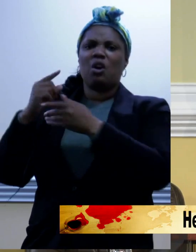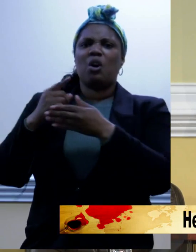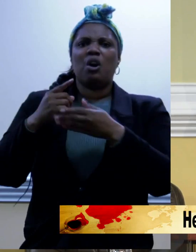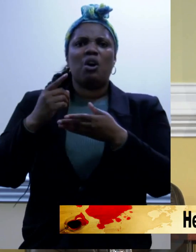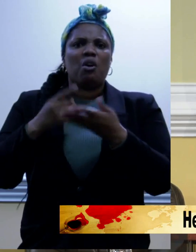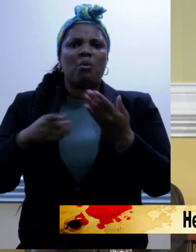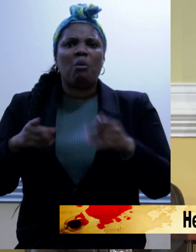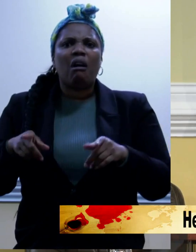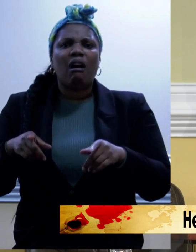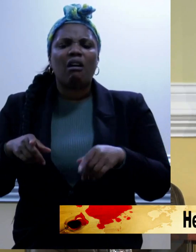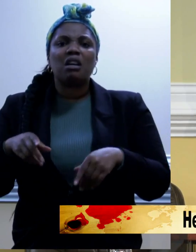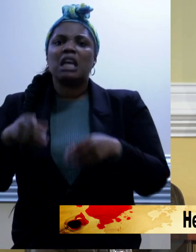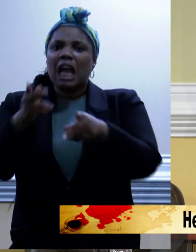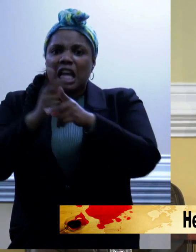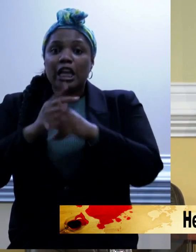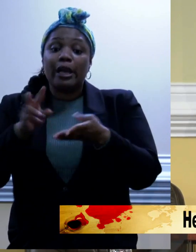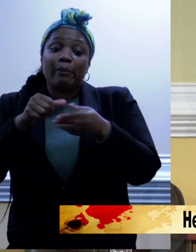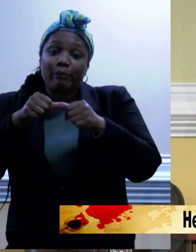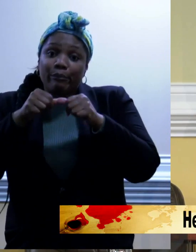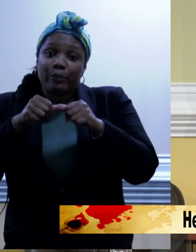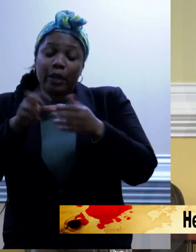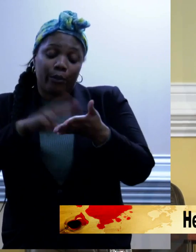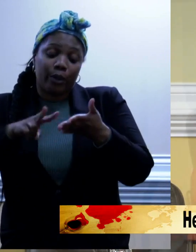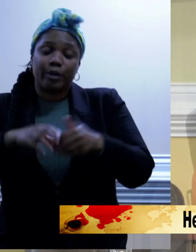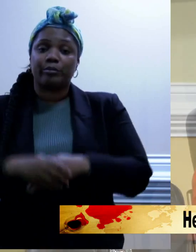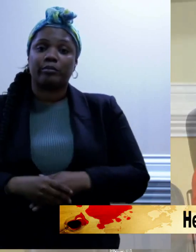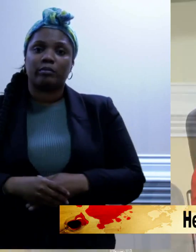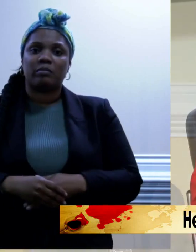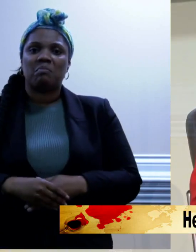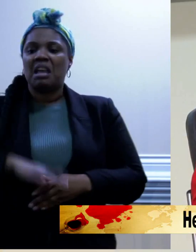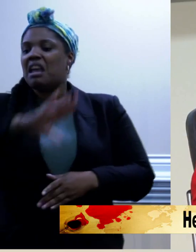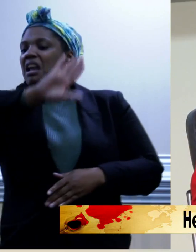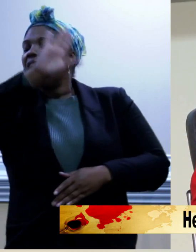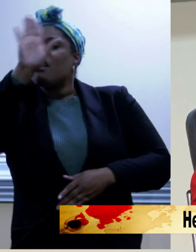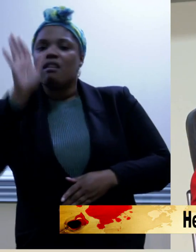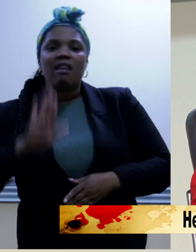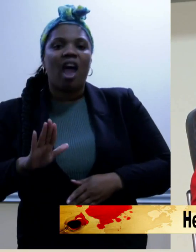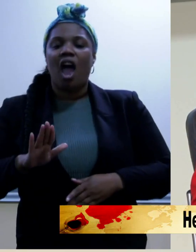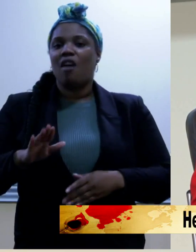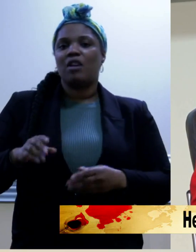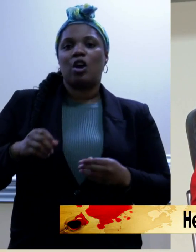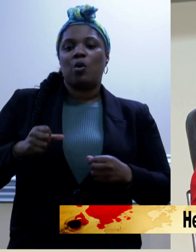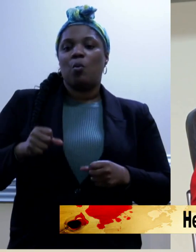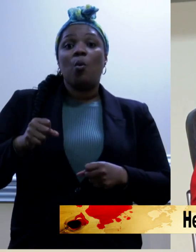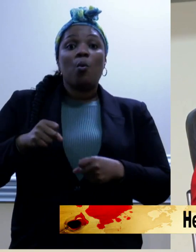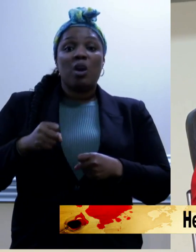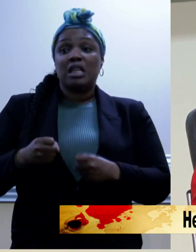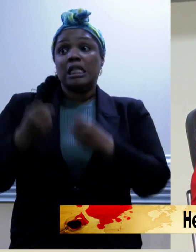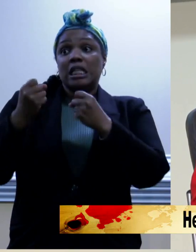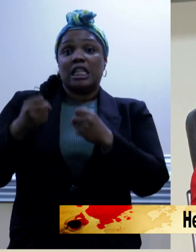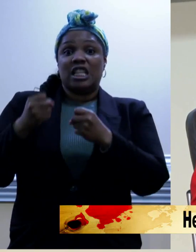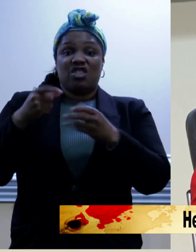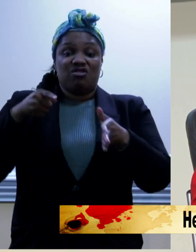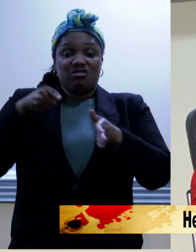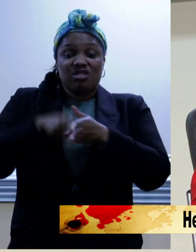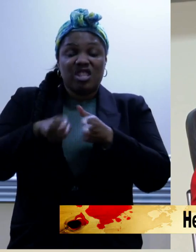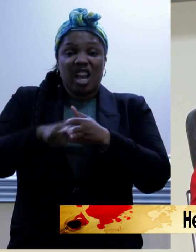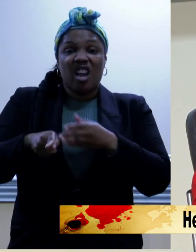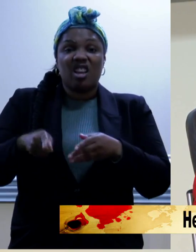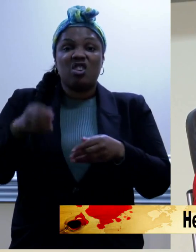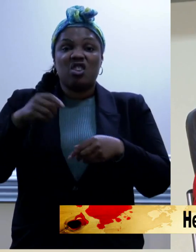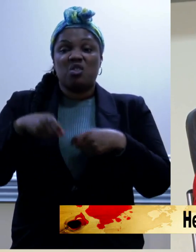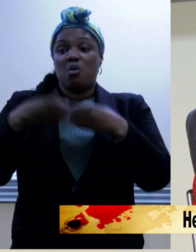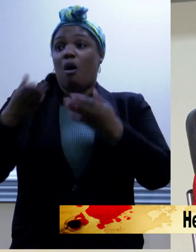I tell them, keep reading. Go ahead. Can never, with those sacrifices which they offer year by